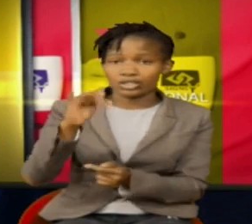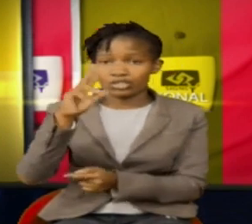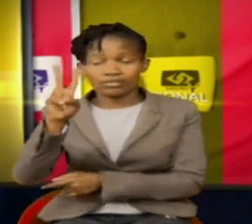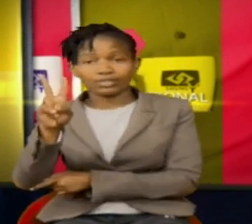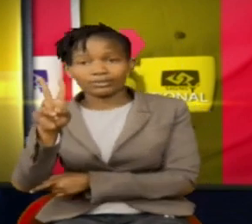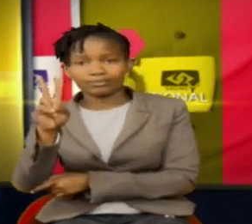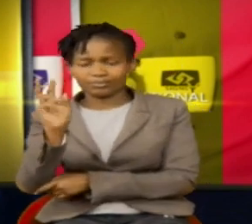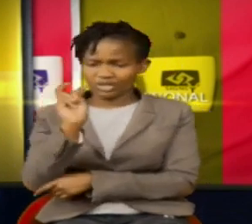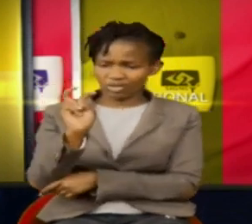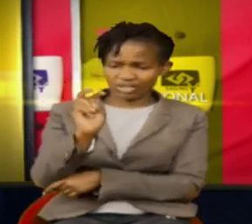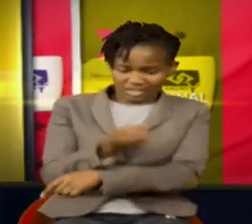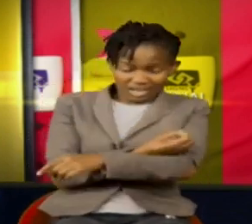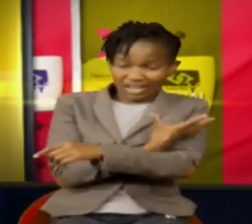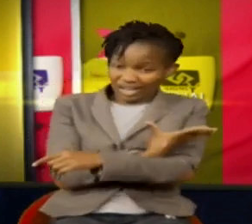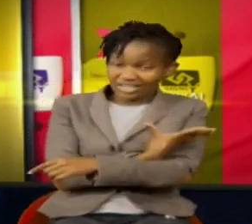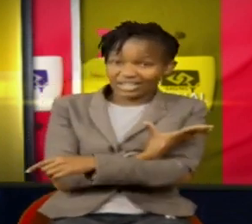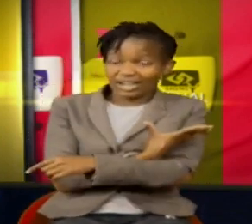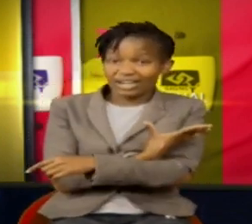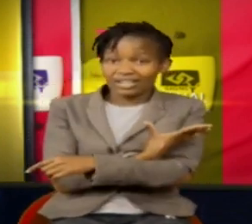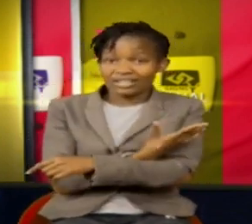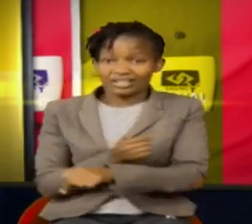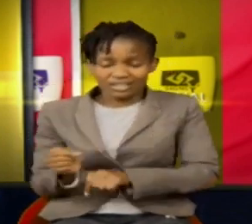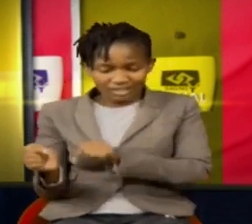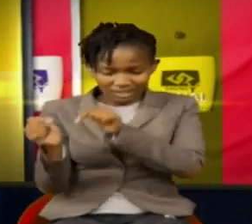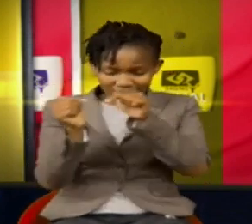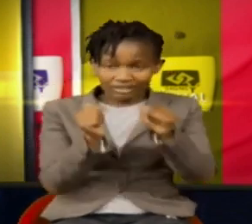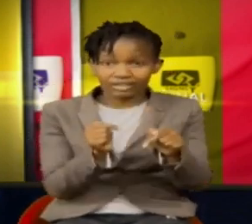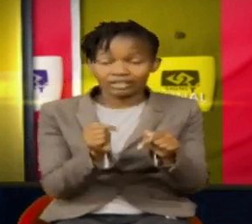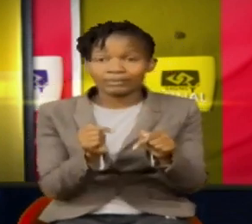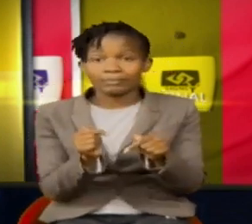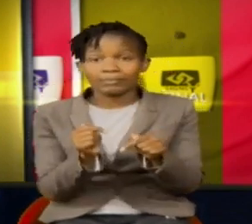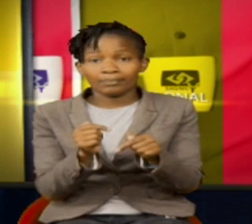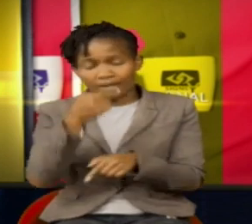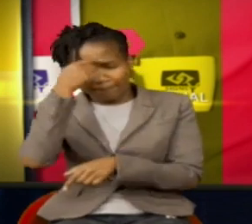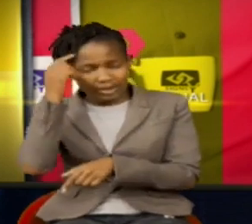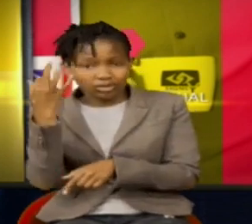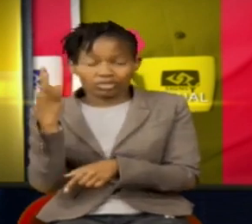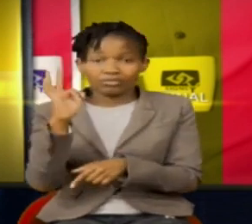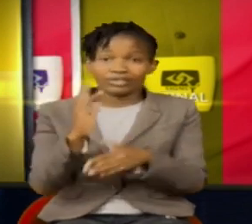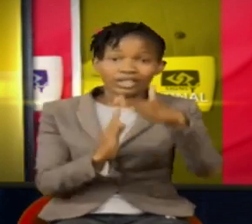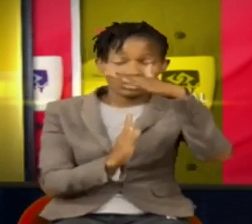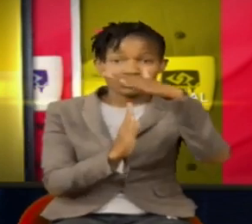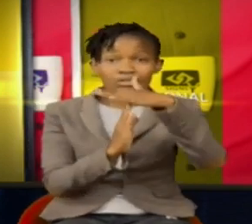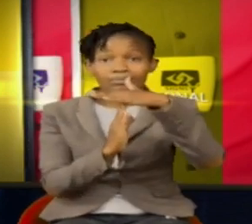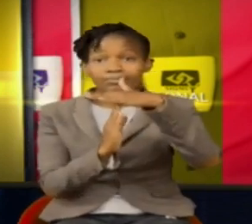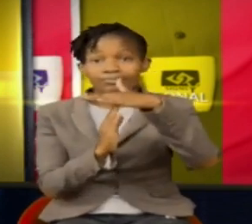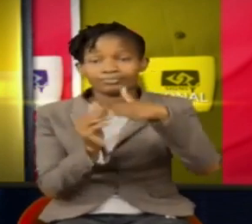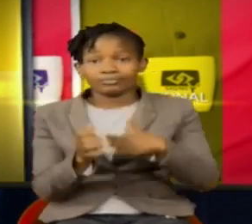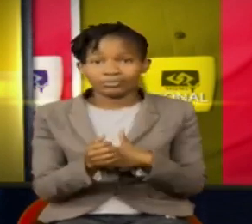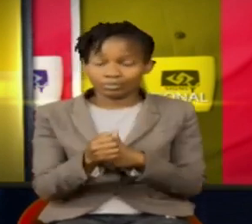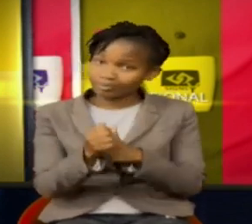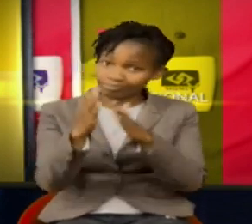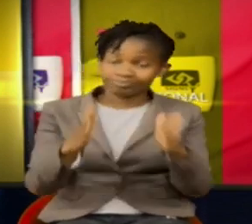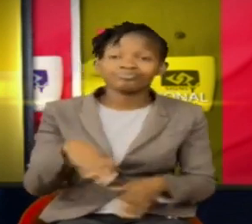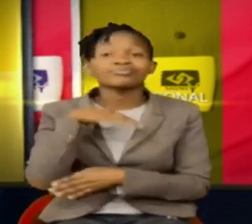cancer, unfortunately, has come to the forefront because of the high profile death